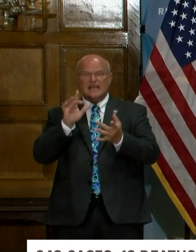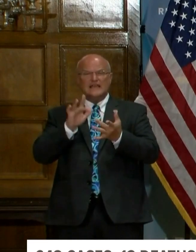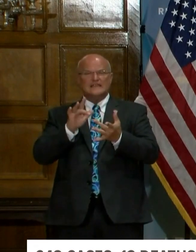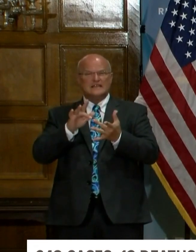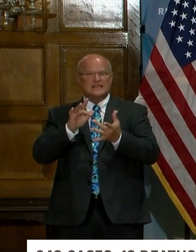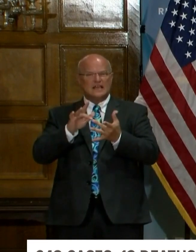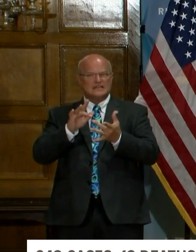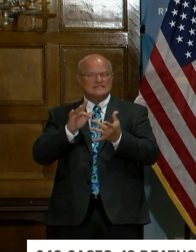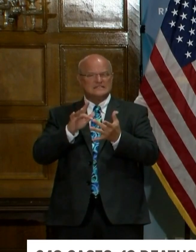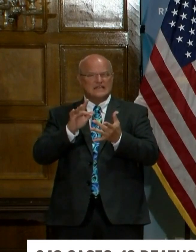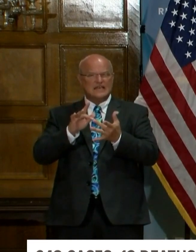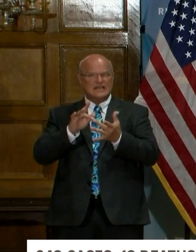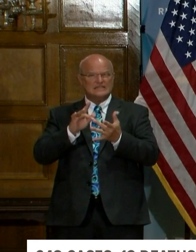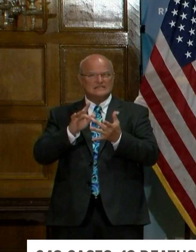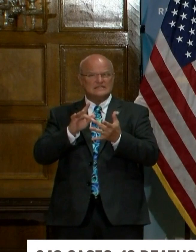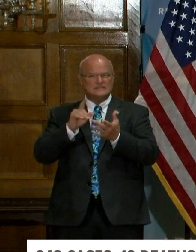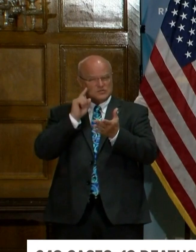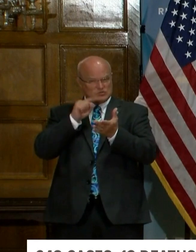contact